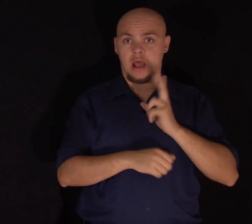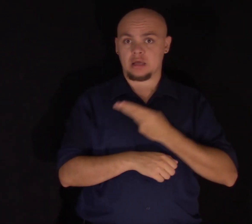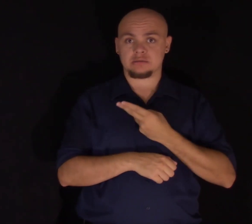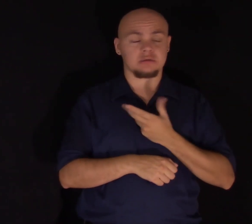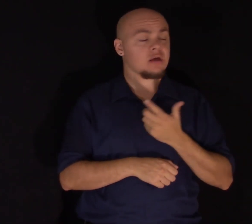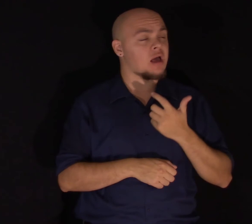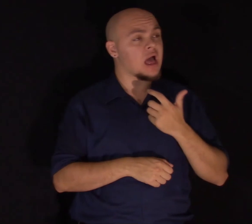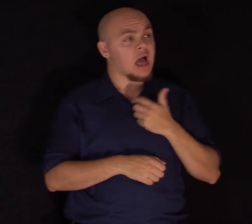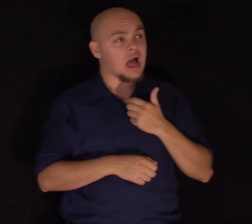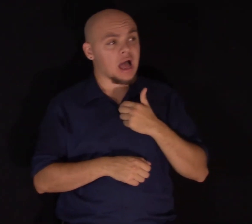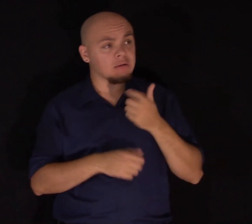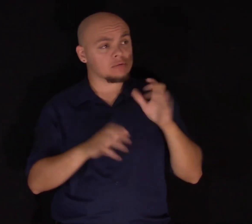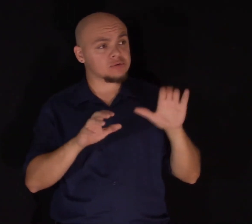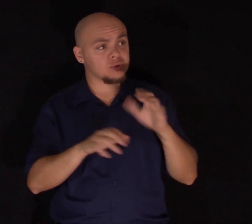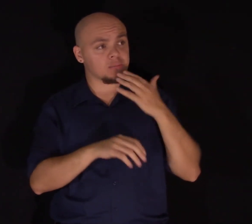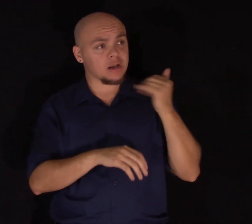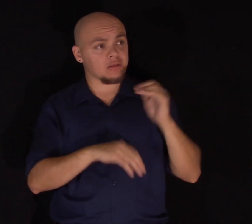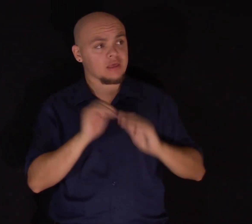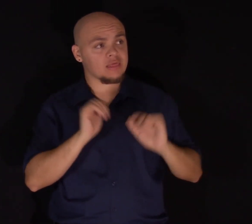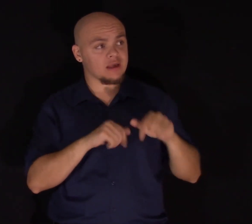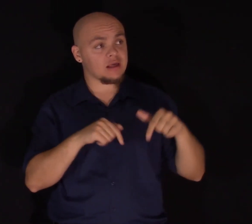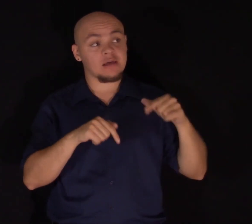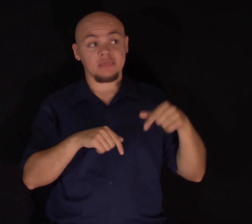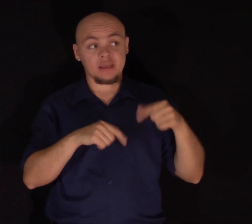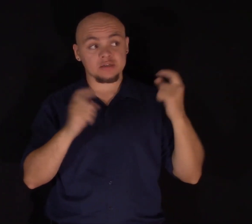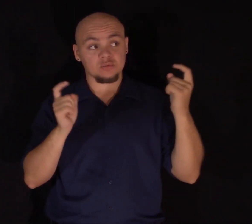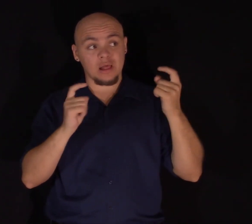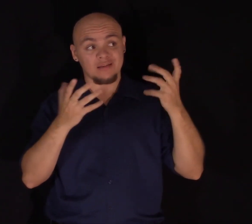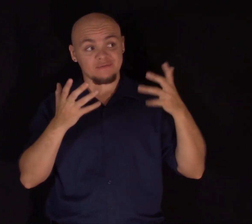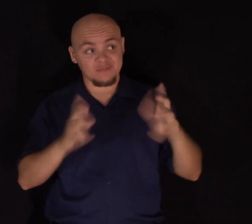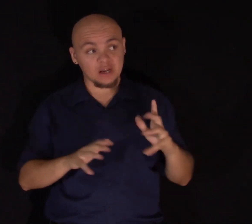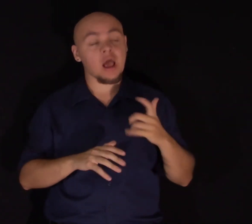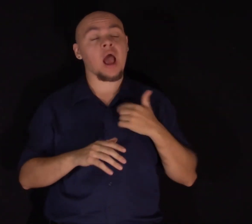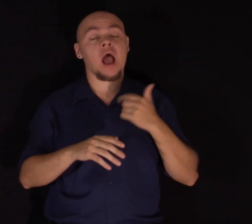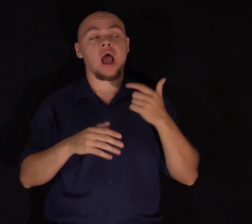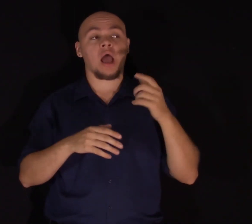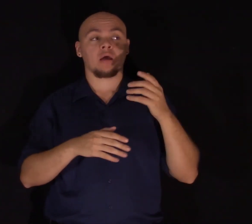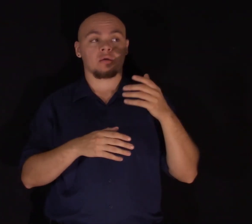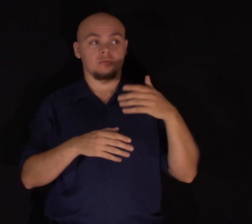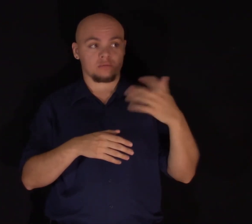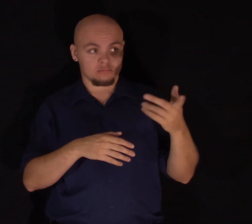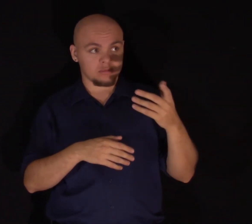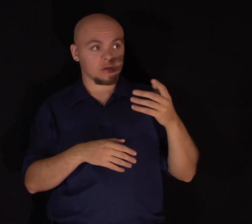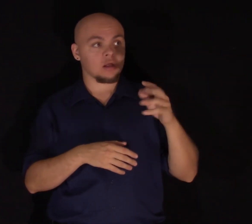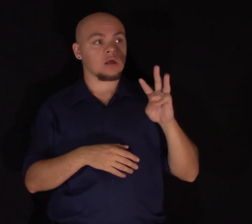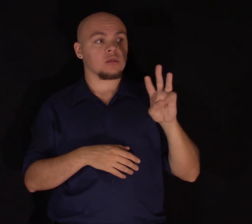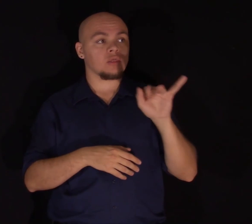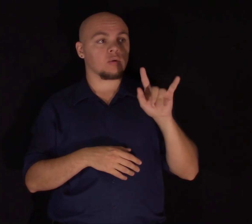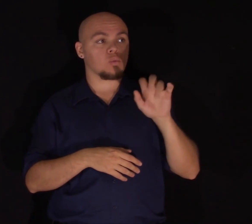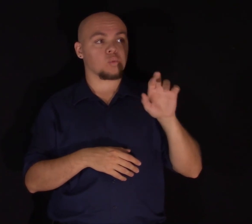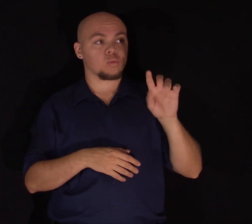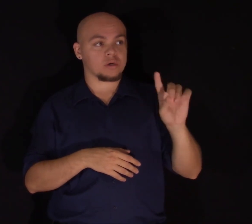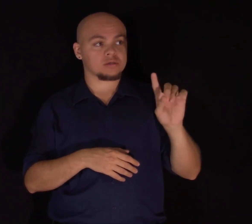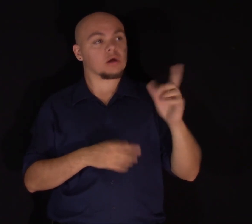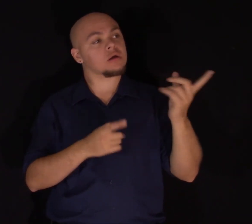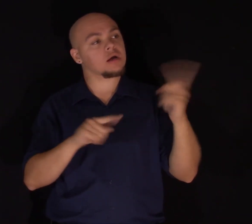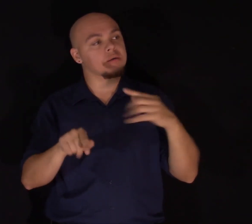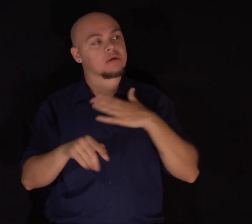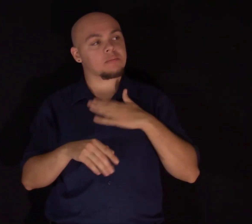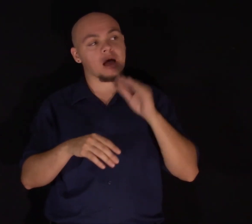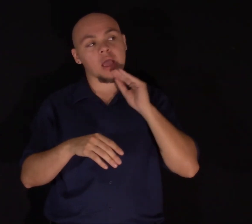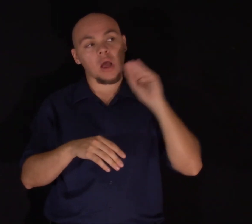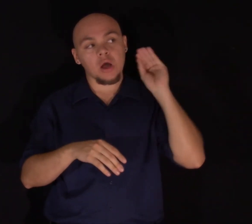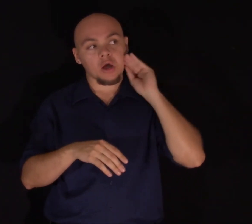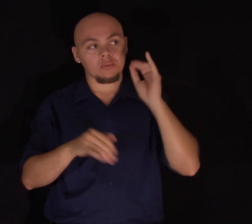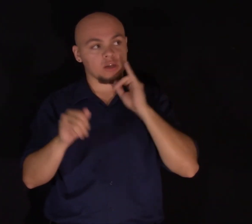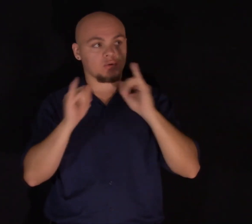"I will do better than that. When this rally is over, I will get Mr. Kelly, the Imperial Wizard of the Klan, to come to my house, and you can